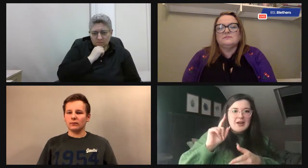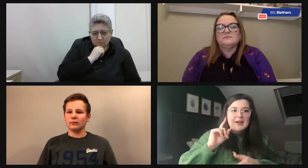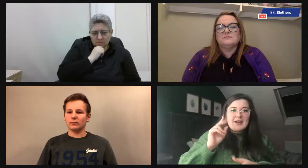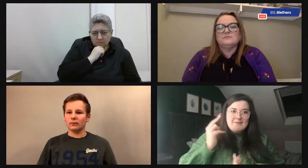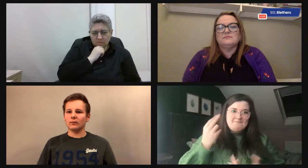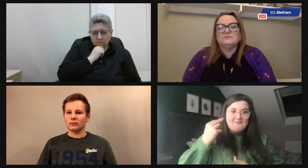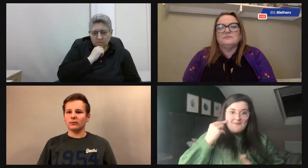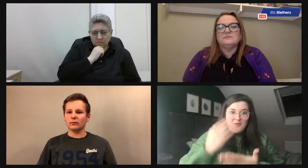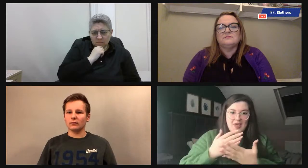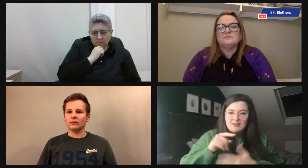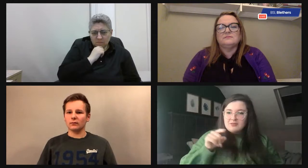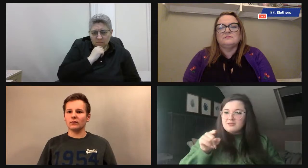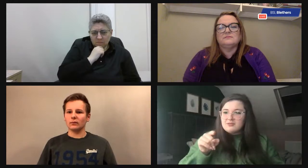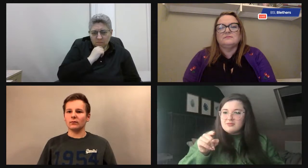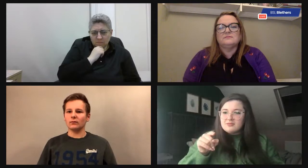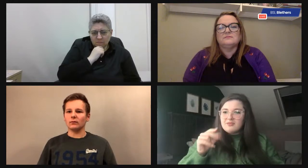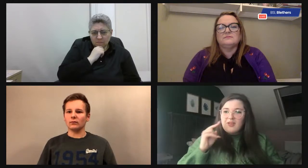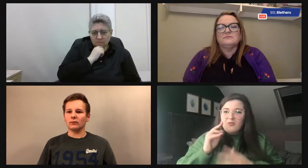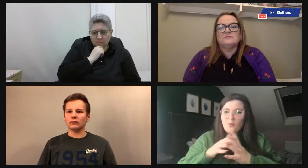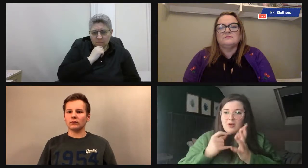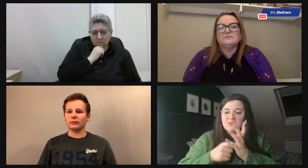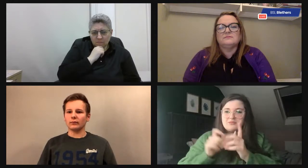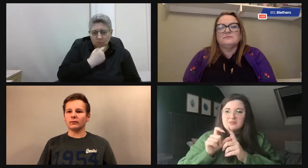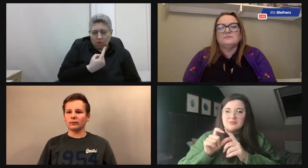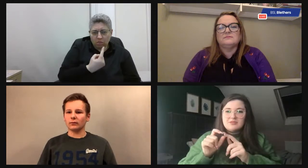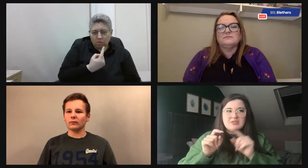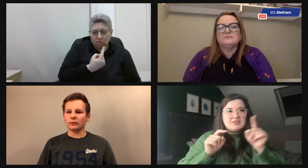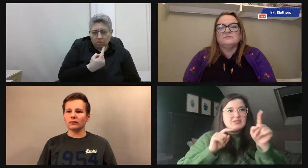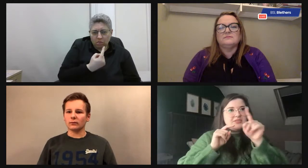"Oh, I don't like in there with that people," or feel anxious and